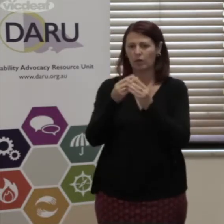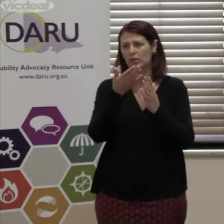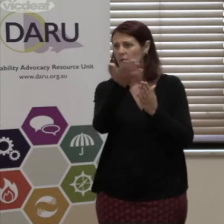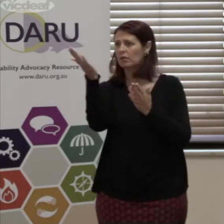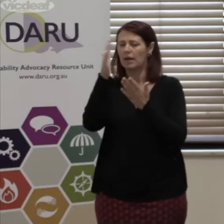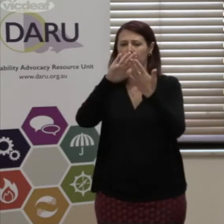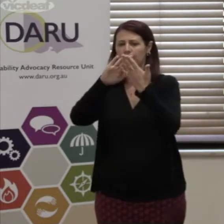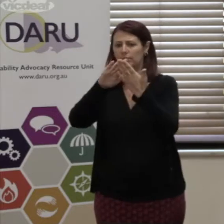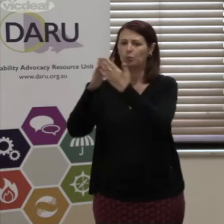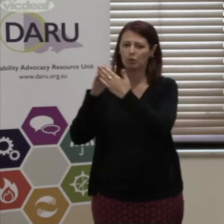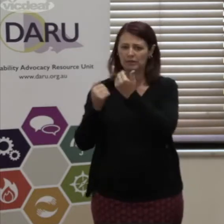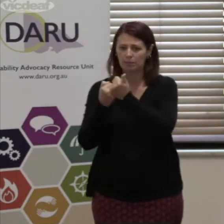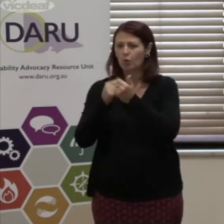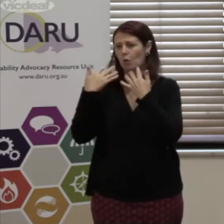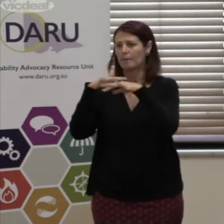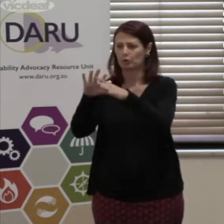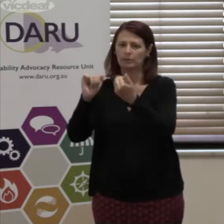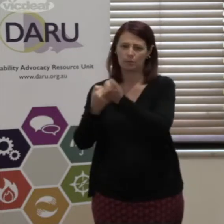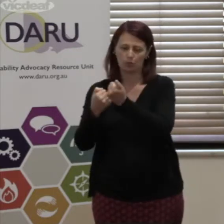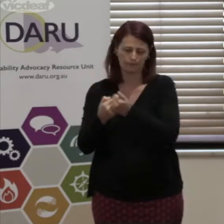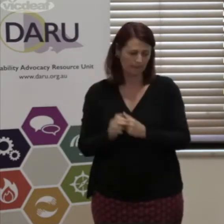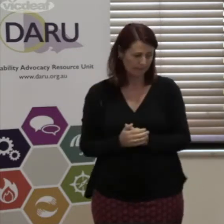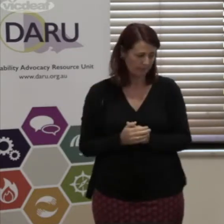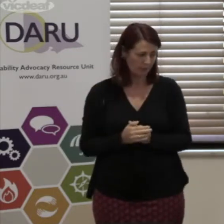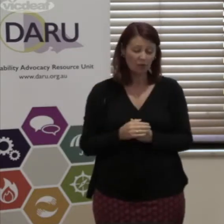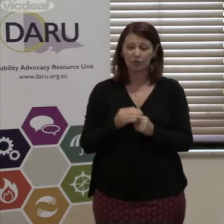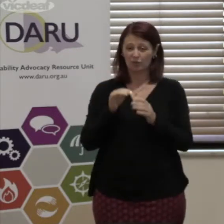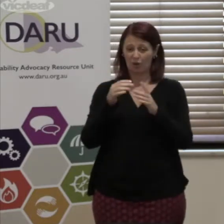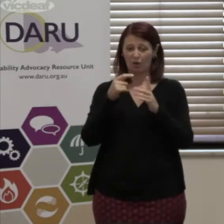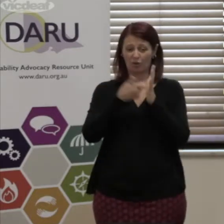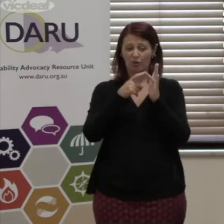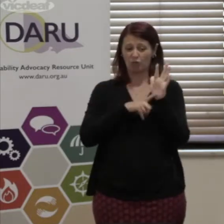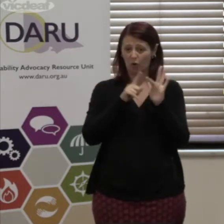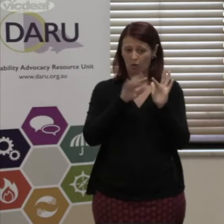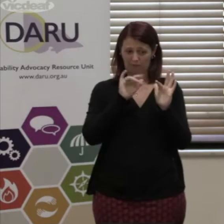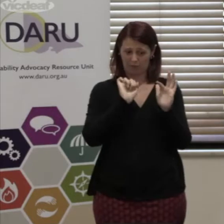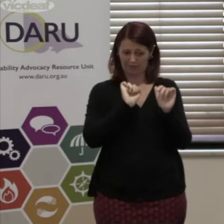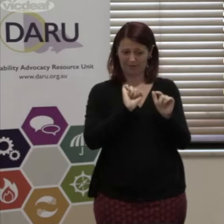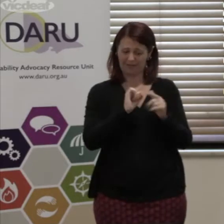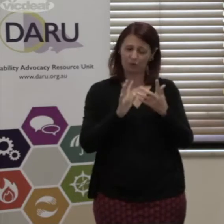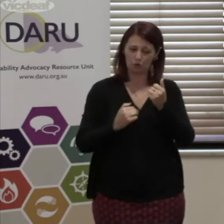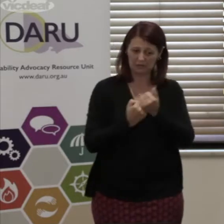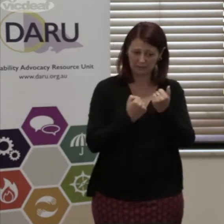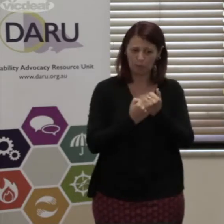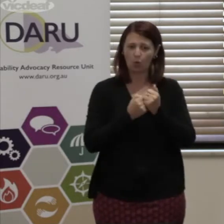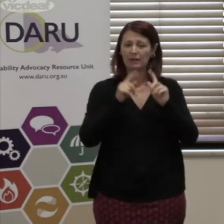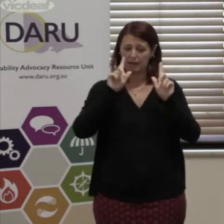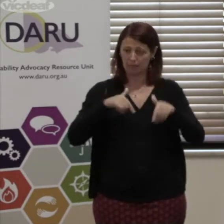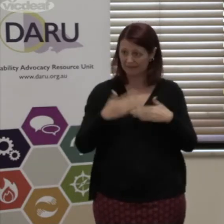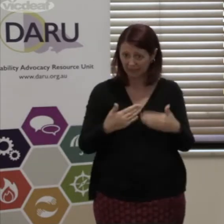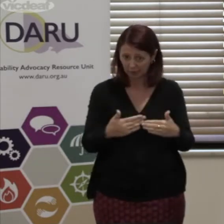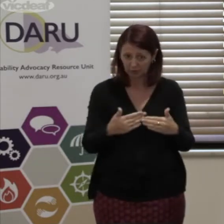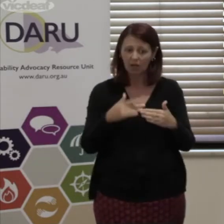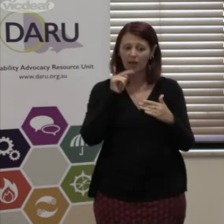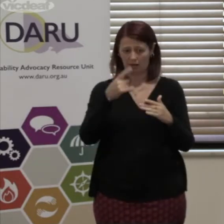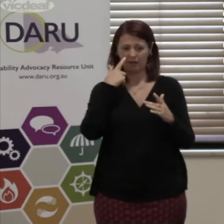community supports. So the role of support coordination is, the primary role is to support implementation and